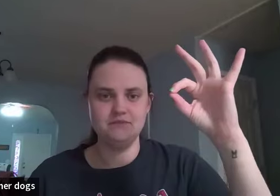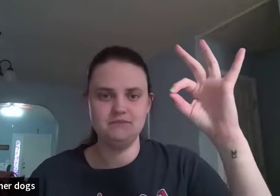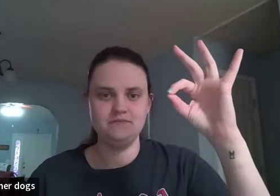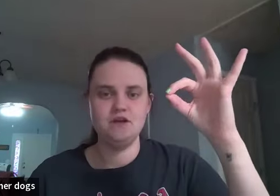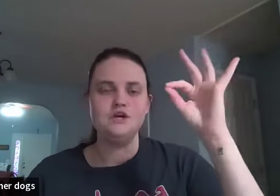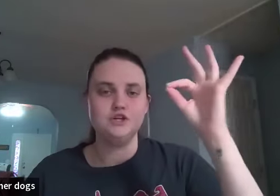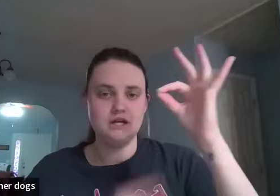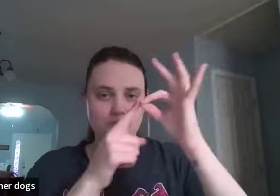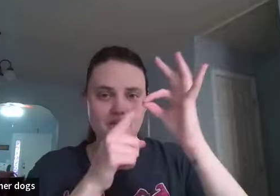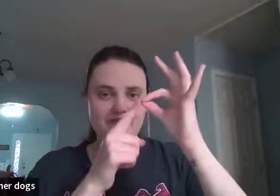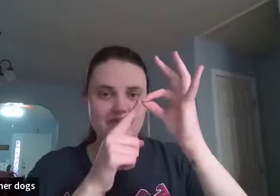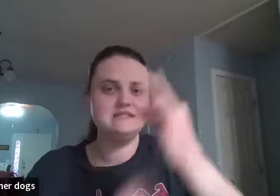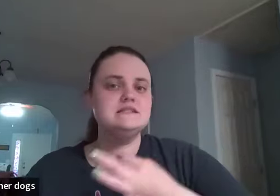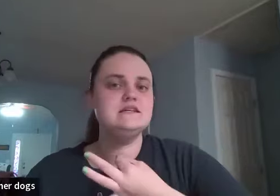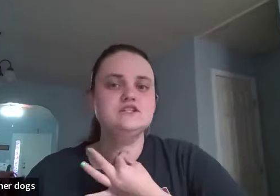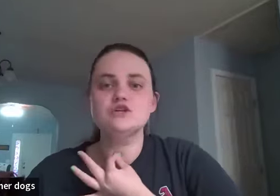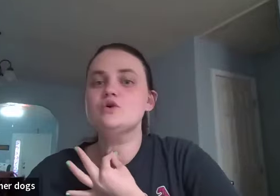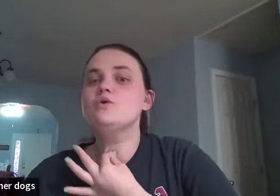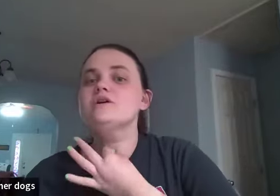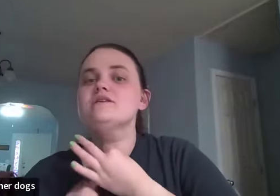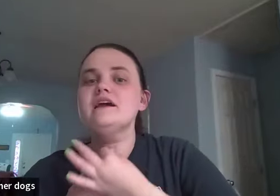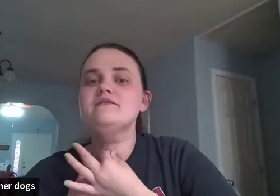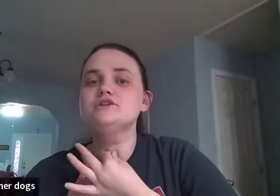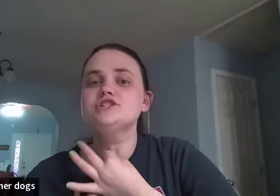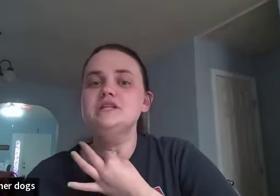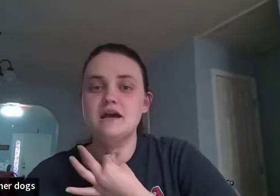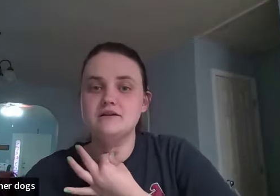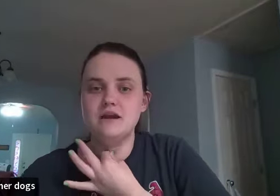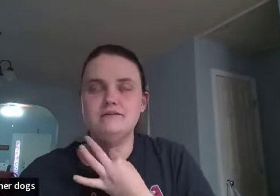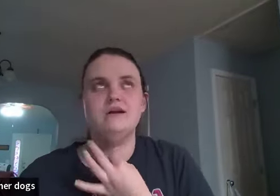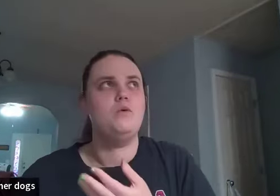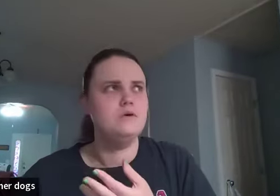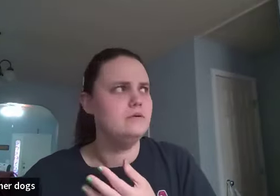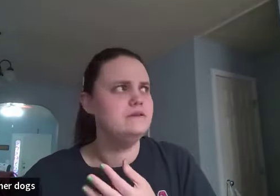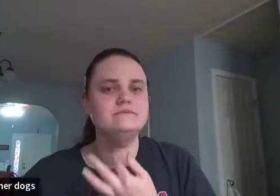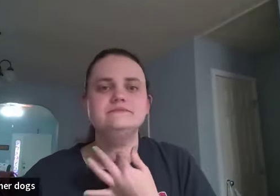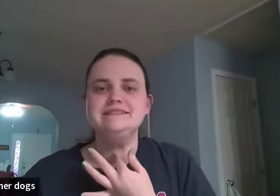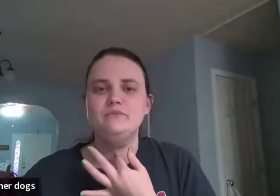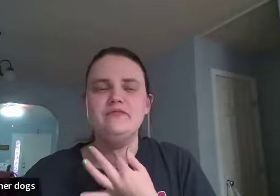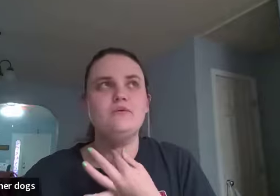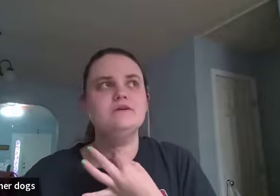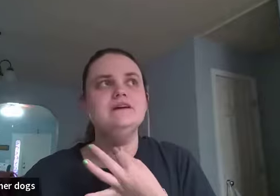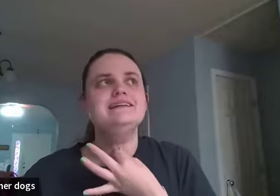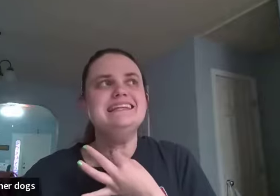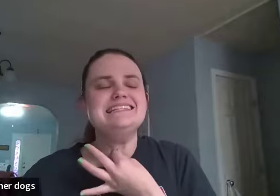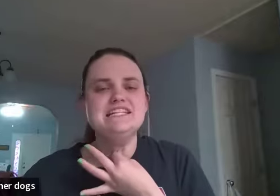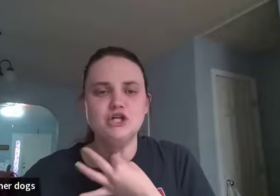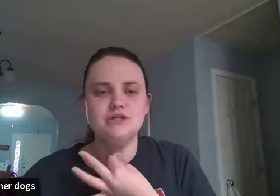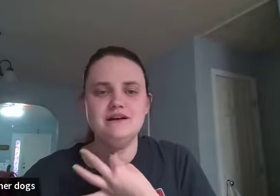shape. You're going to bring this to the corner like of your neck. Okay. Not corner. What in the world? The center. I